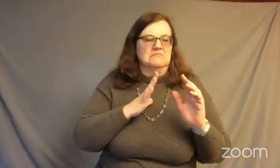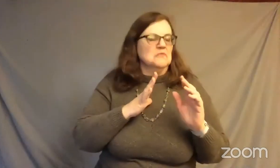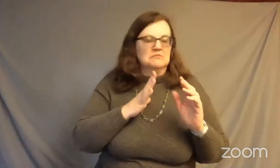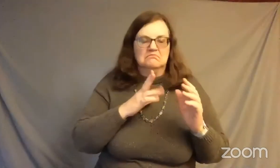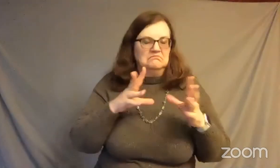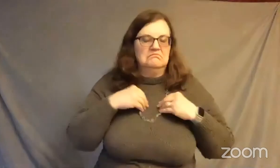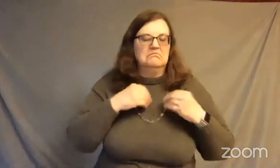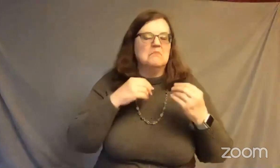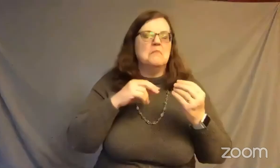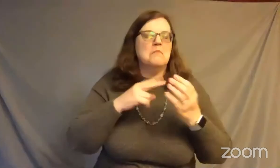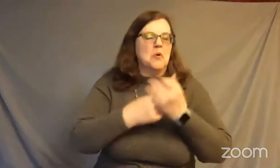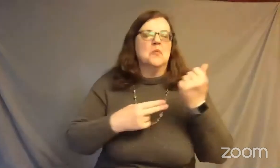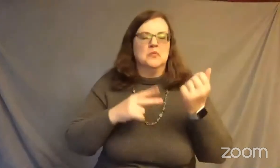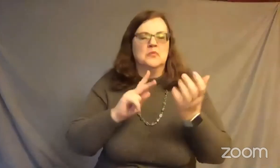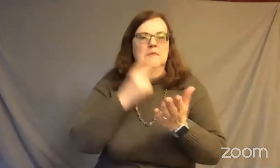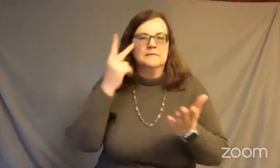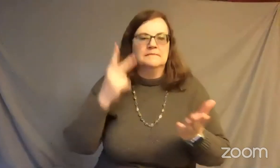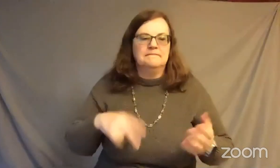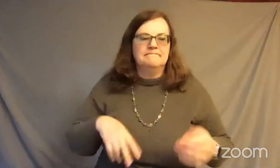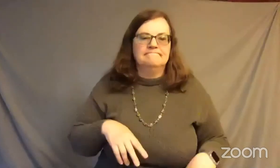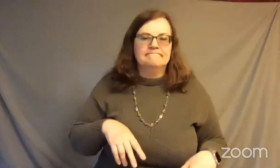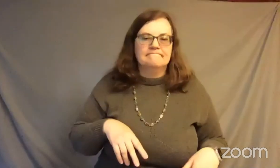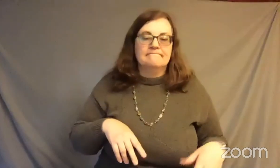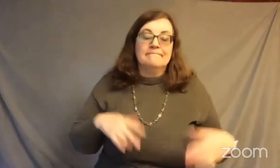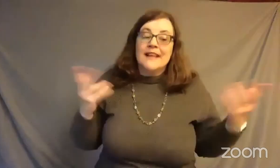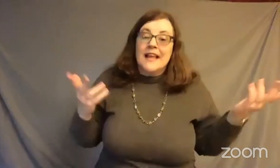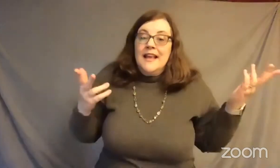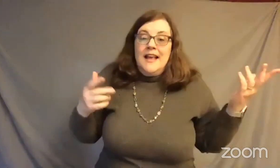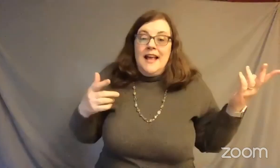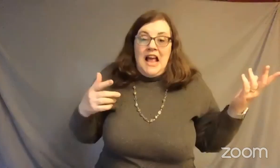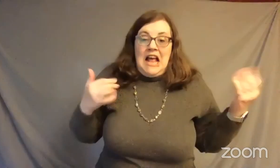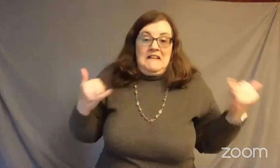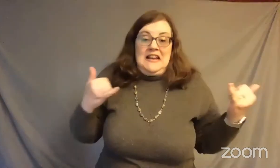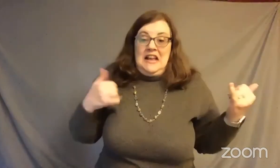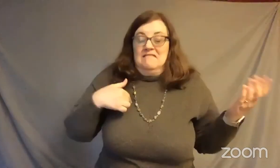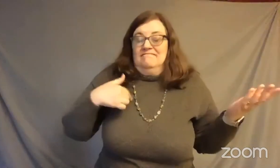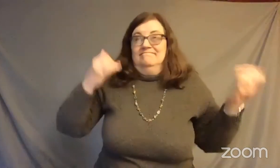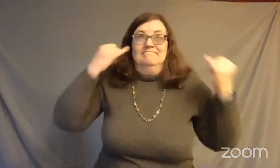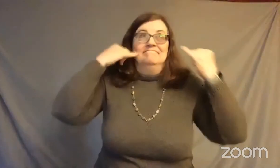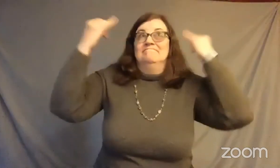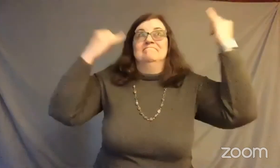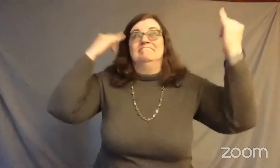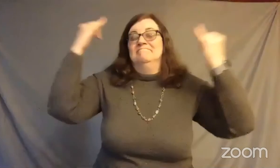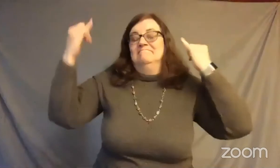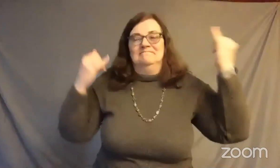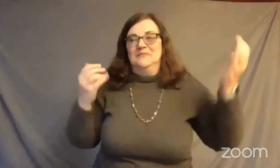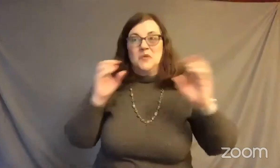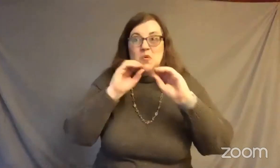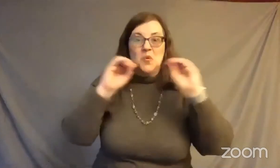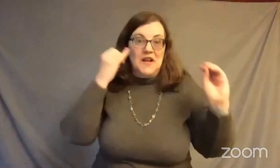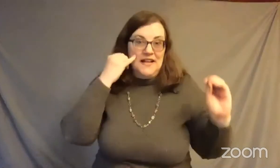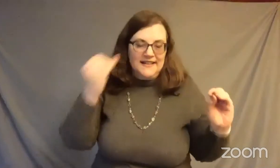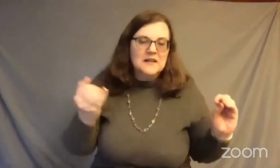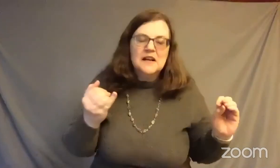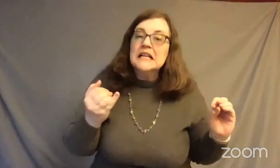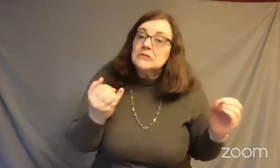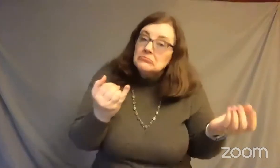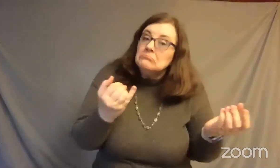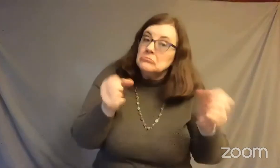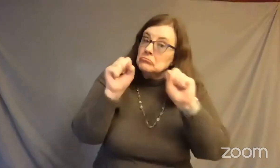it placed redundantly at the final position could be helpful to processing. And